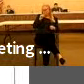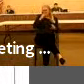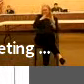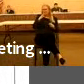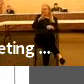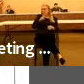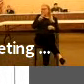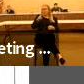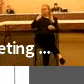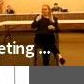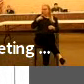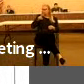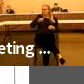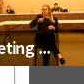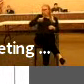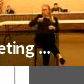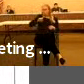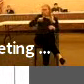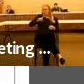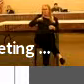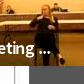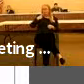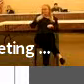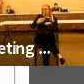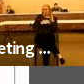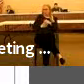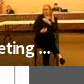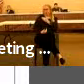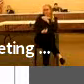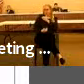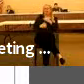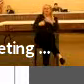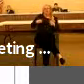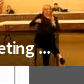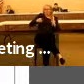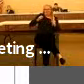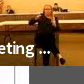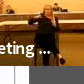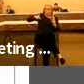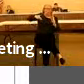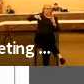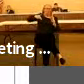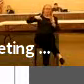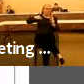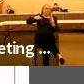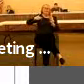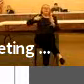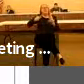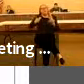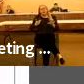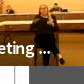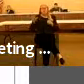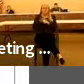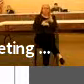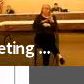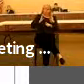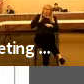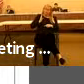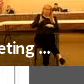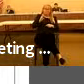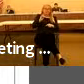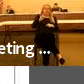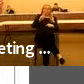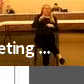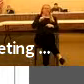approve the, basically provide a way for pedestrians who are walking that area as well. Probably not as many, but certainly it's a little bit of a